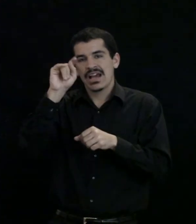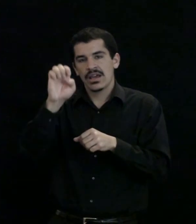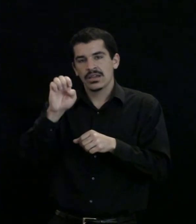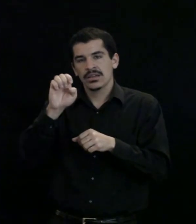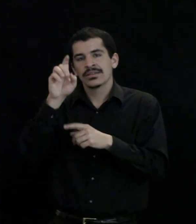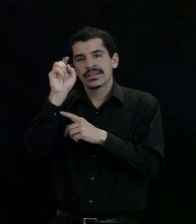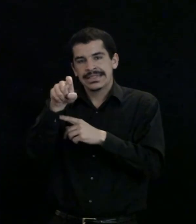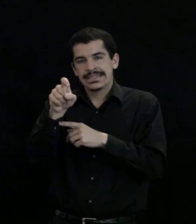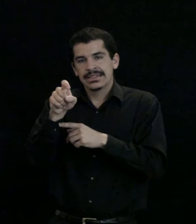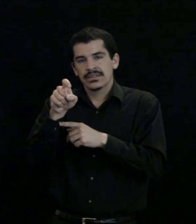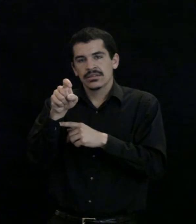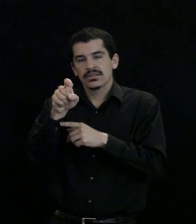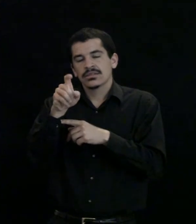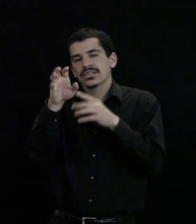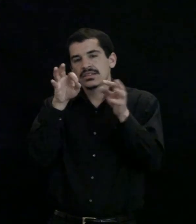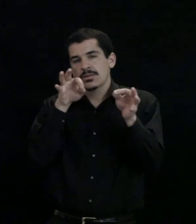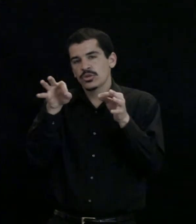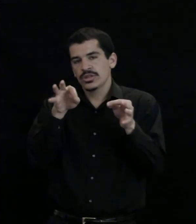summary.